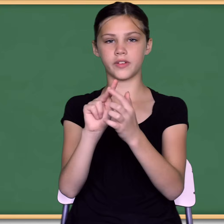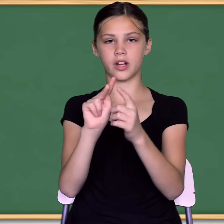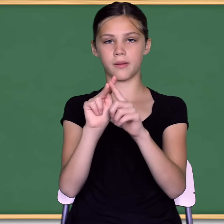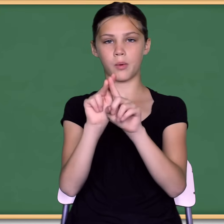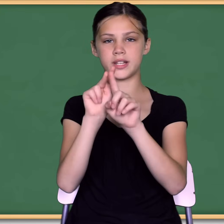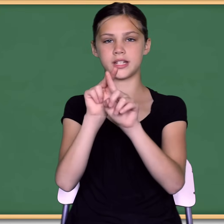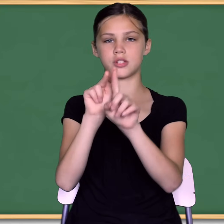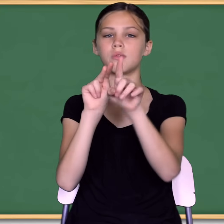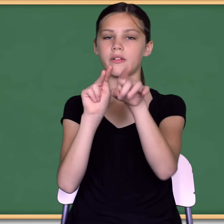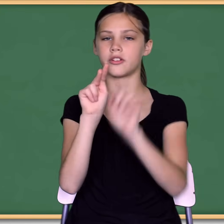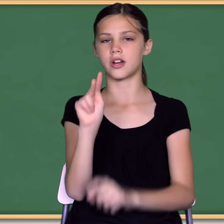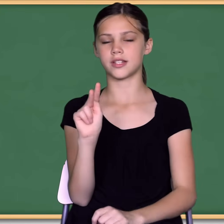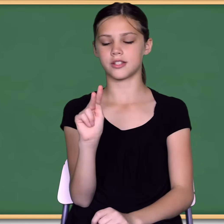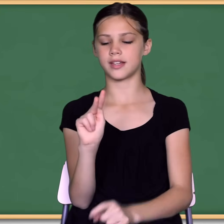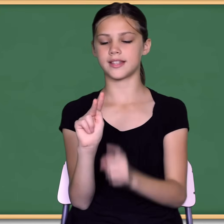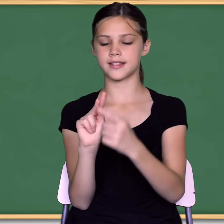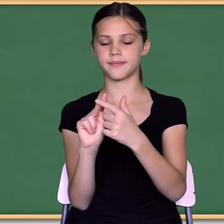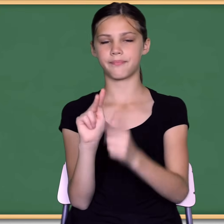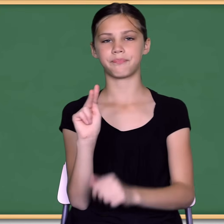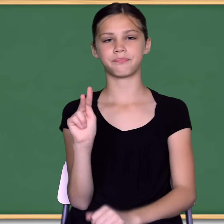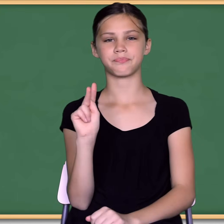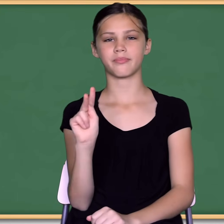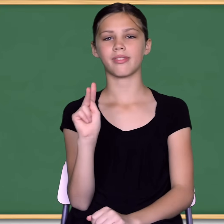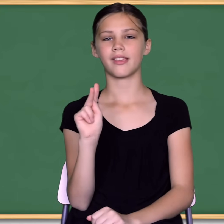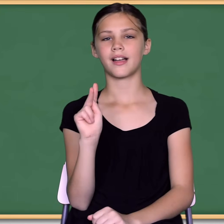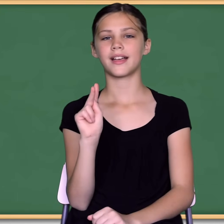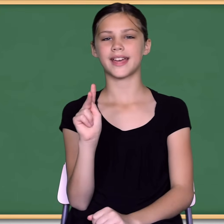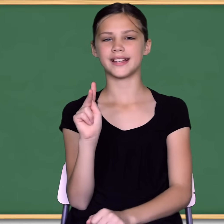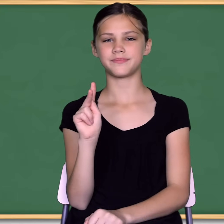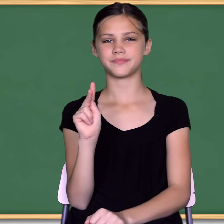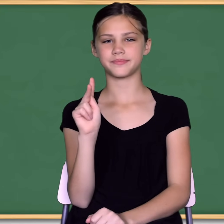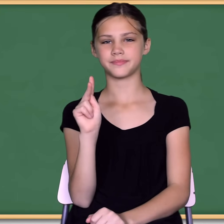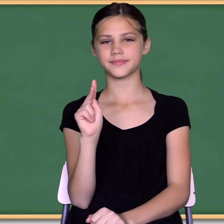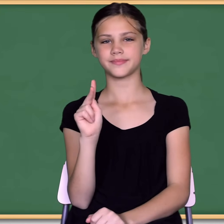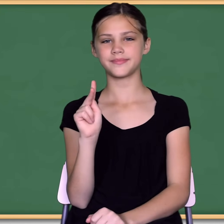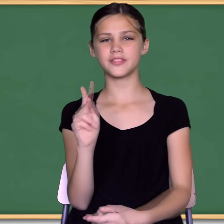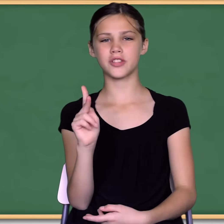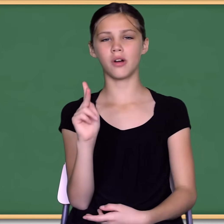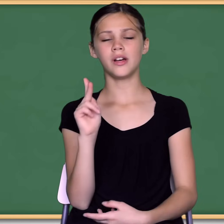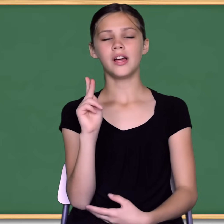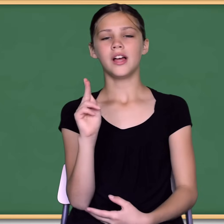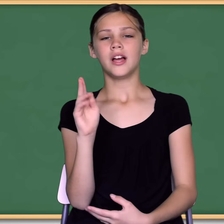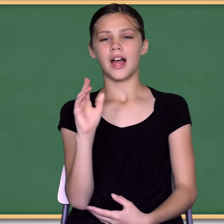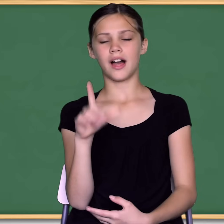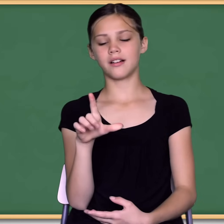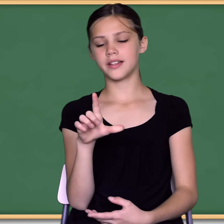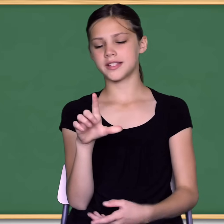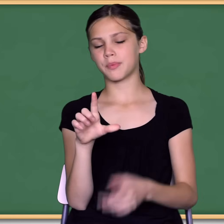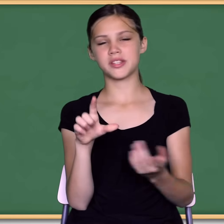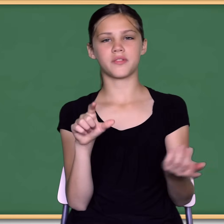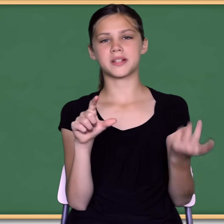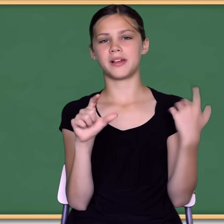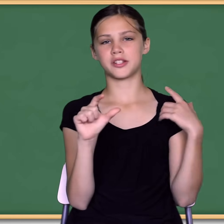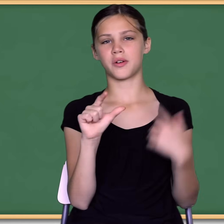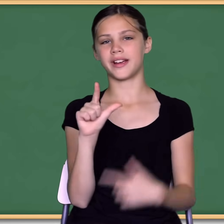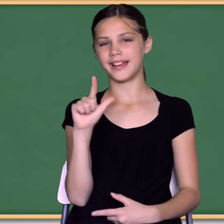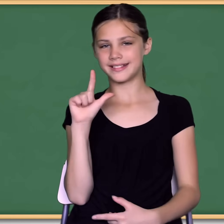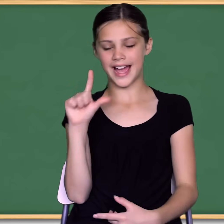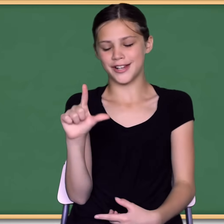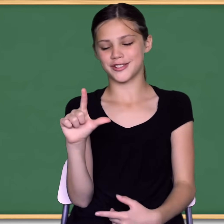finger pointing to whoever you're talking to like this. Okay? So L is pretty self-explanatory. It kind of just